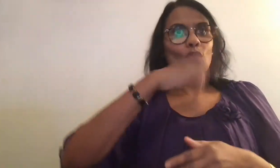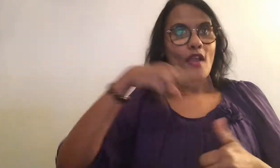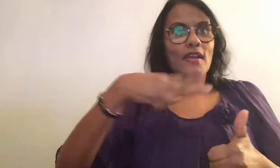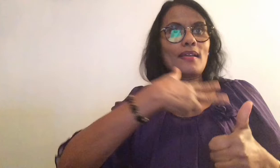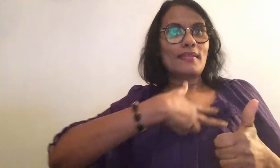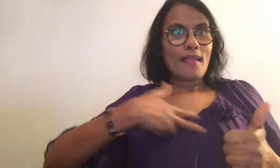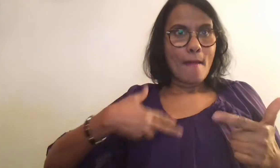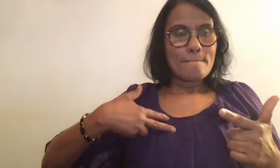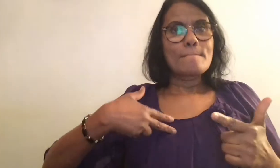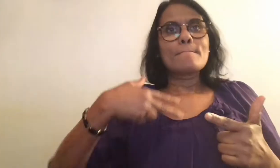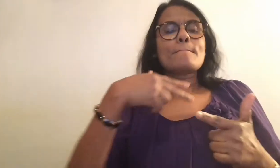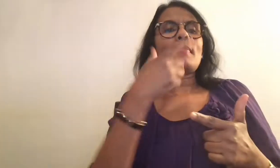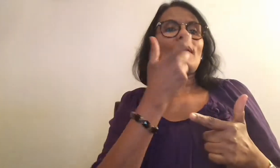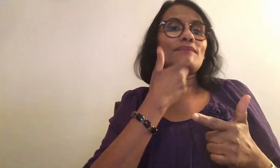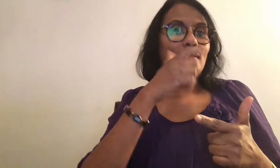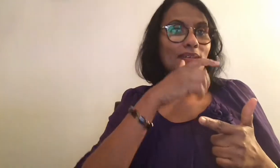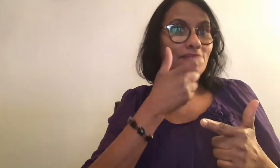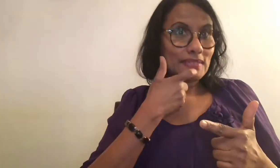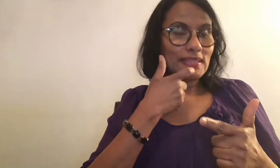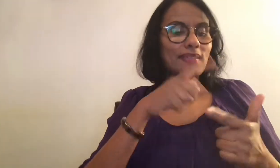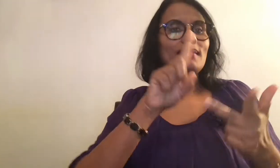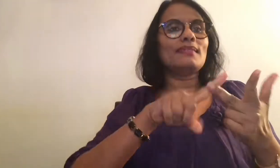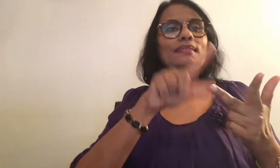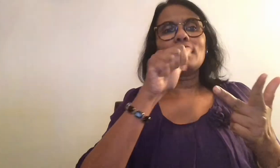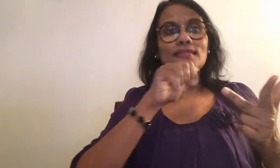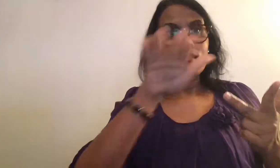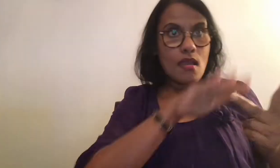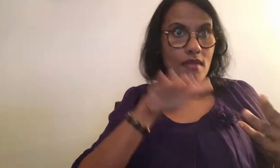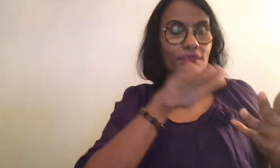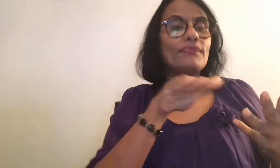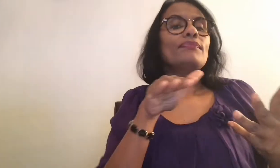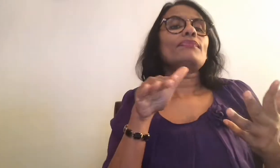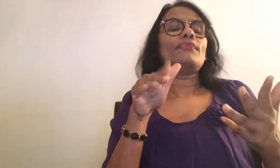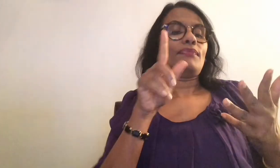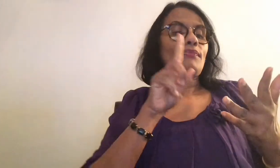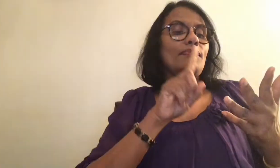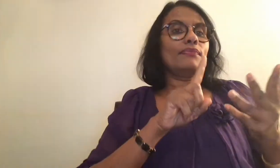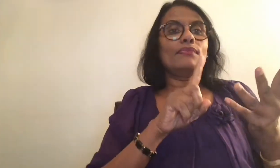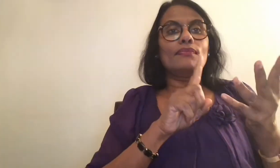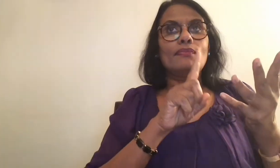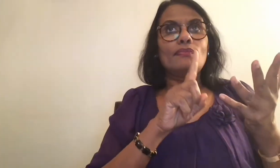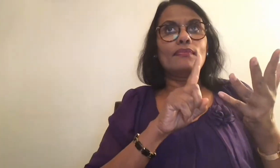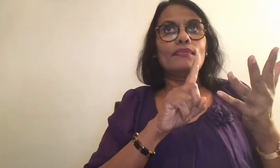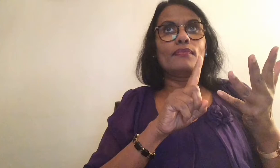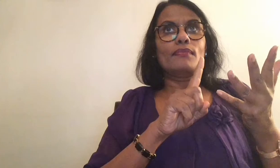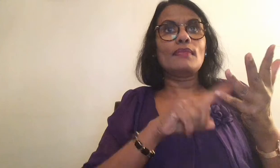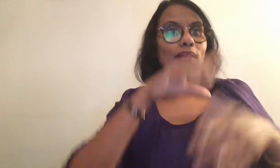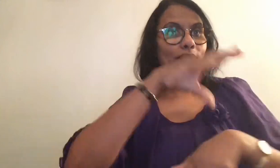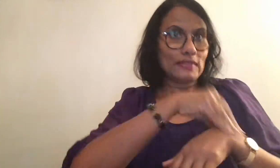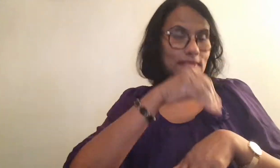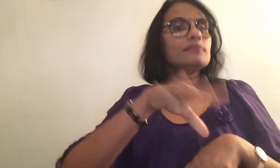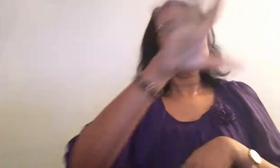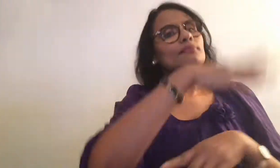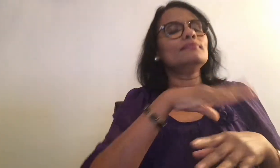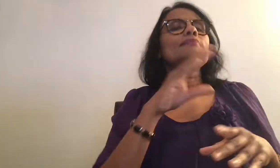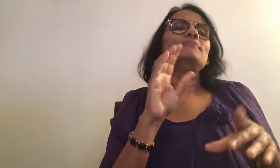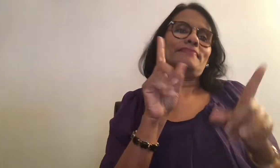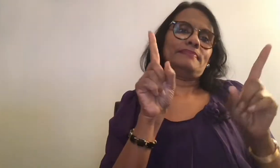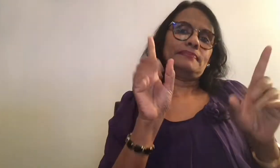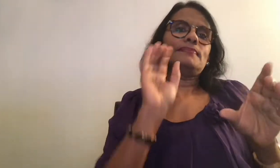breed like this. How long does it take for Tyler to get this way? Usually, we're going to see this develop a month or